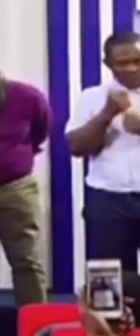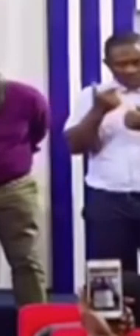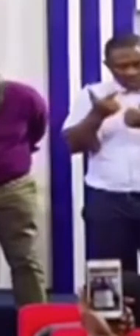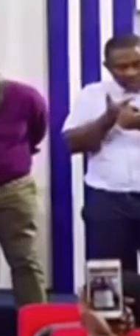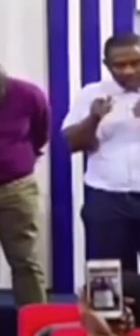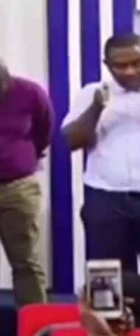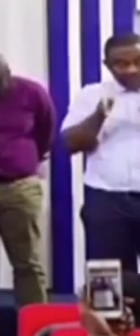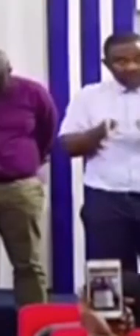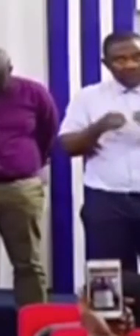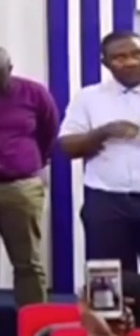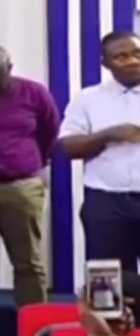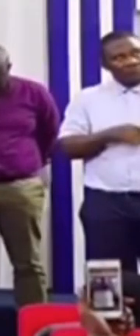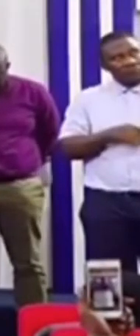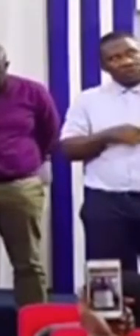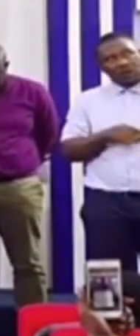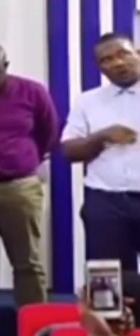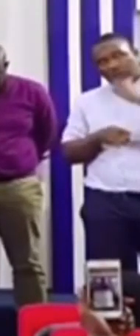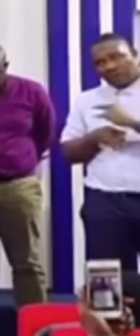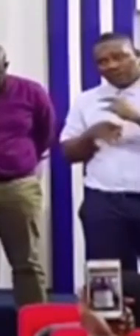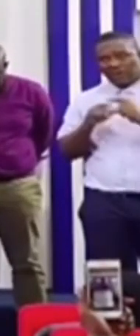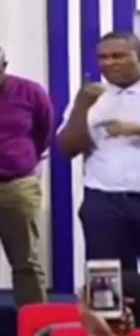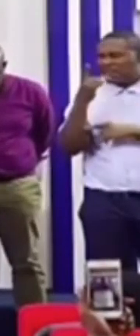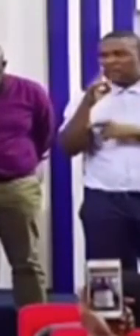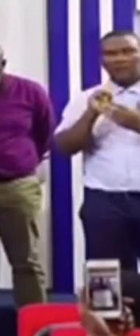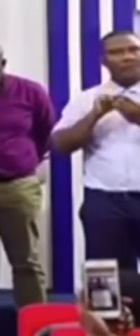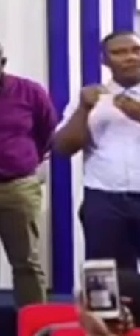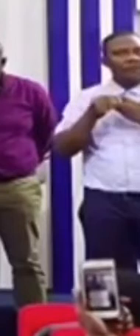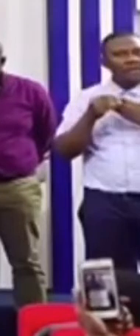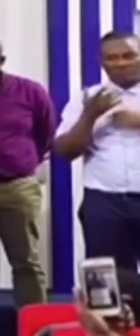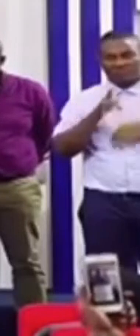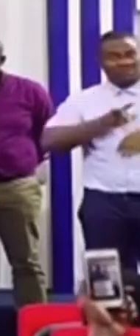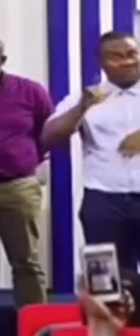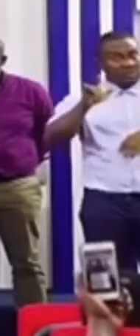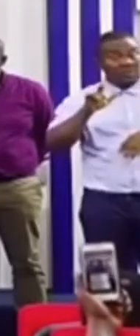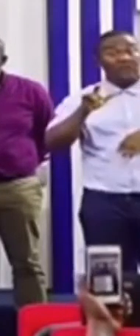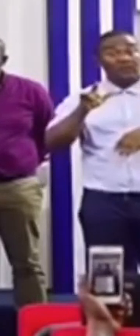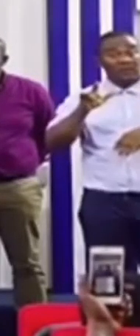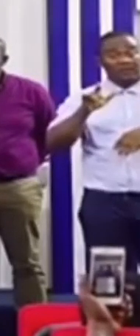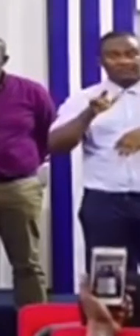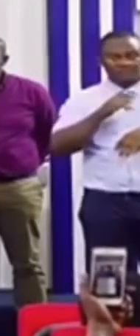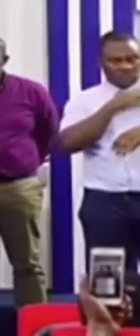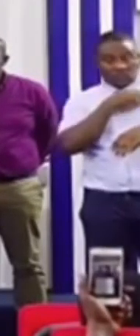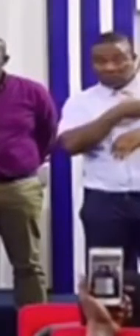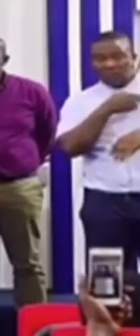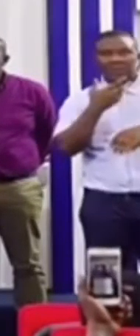Ghana on the 8th of March. He had traveled to Switzerland and UK in the past 14